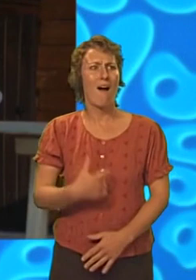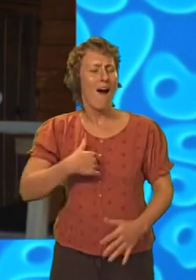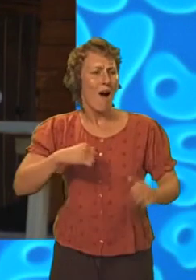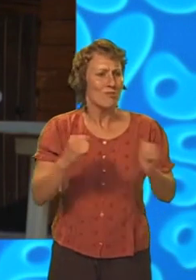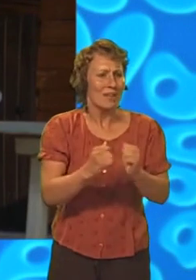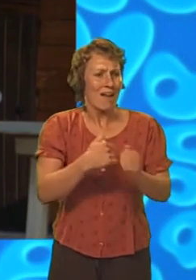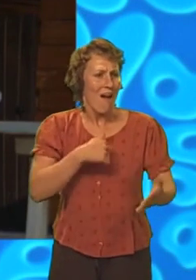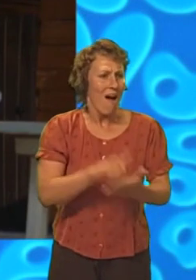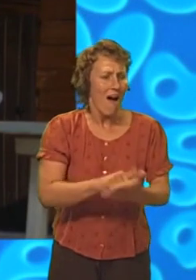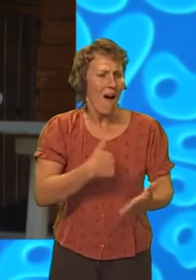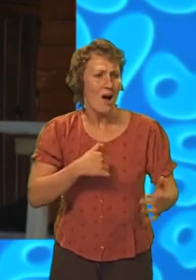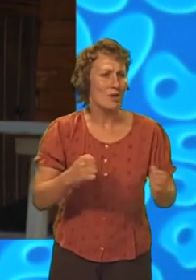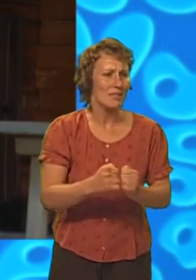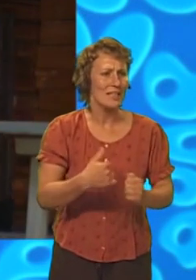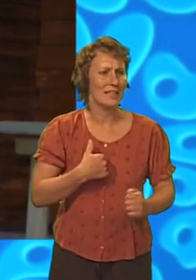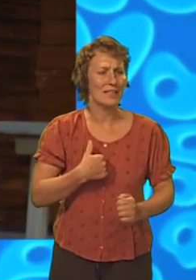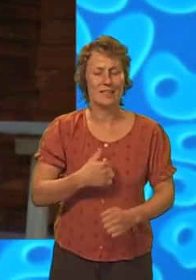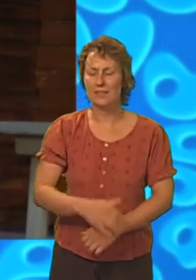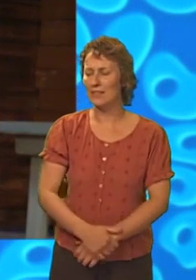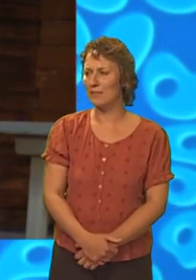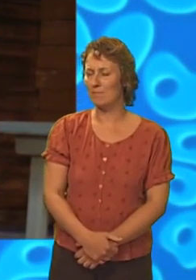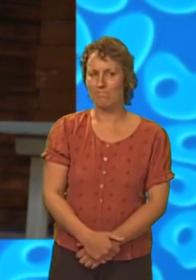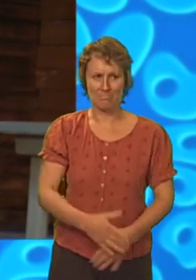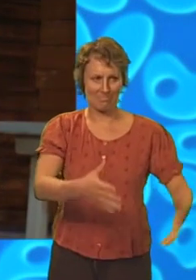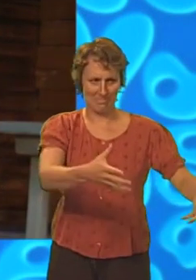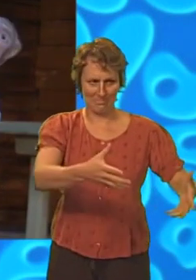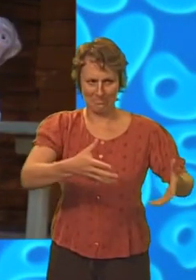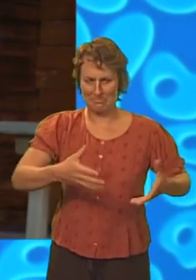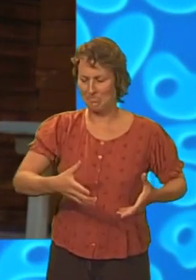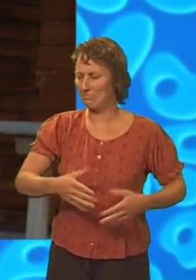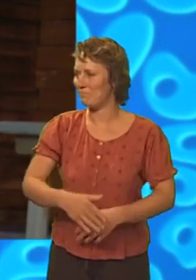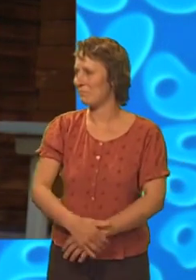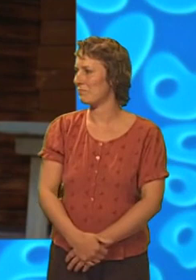I agree," said the man, and he took the magic box.